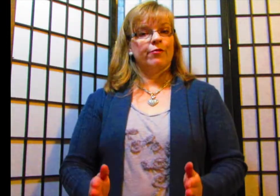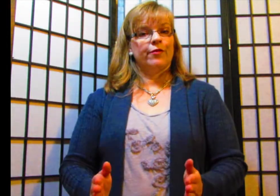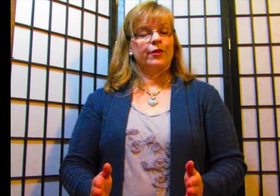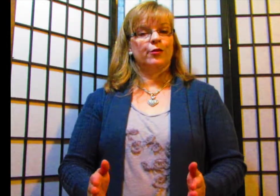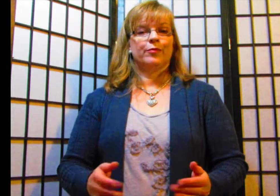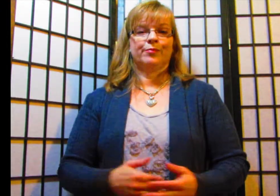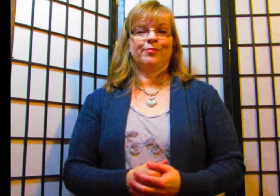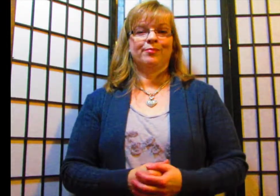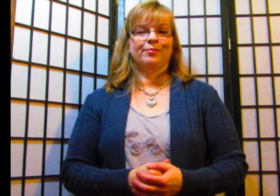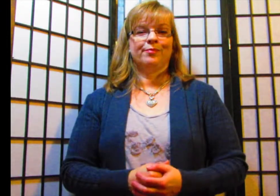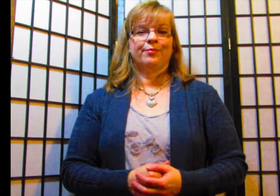chef.